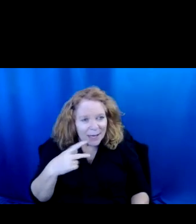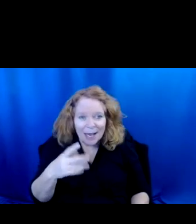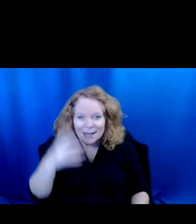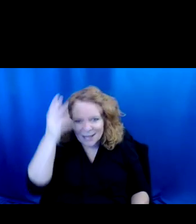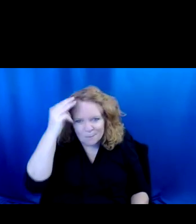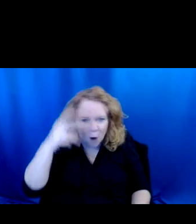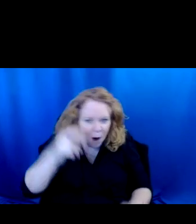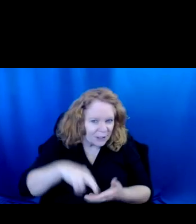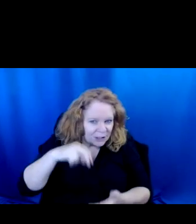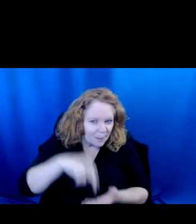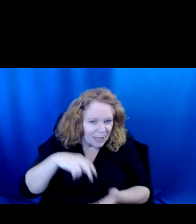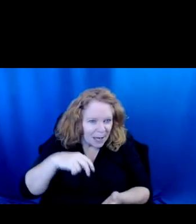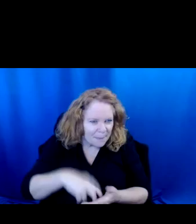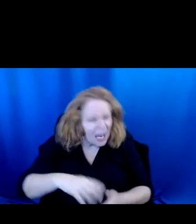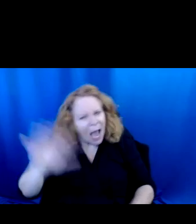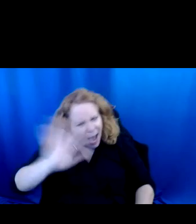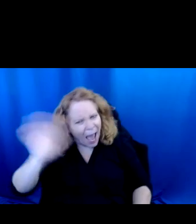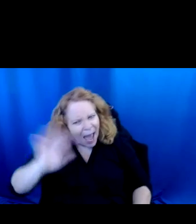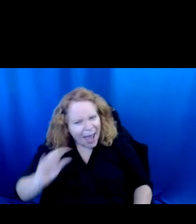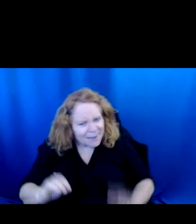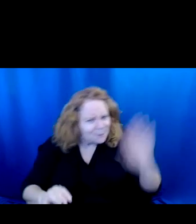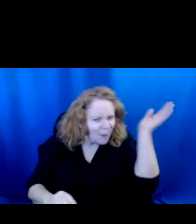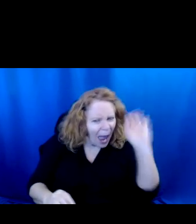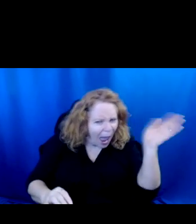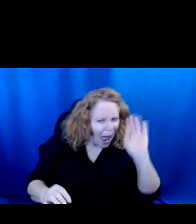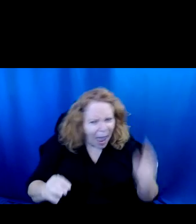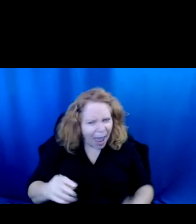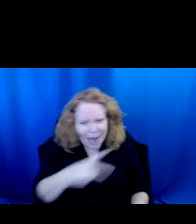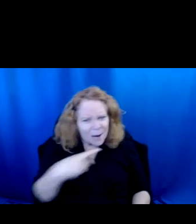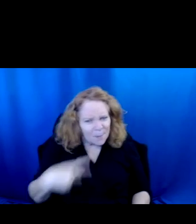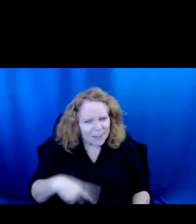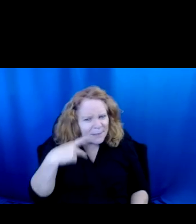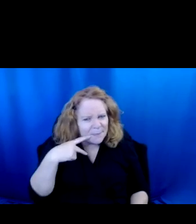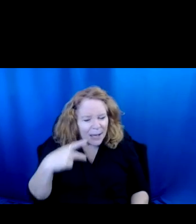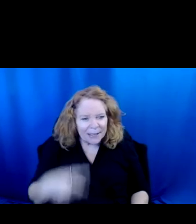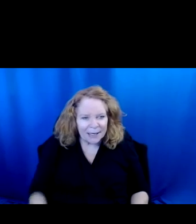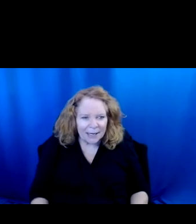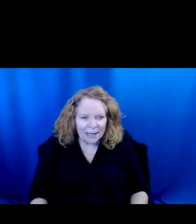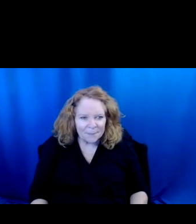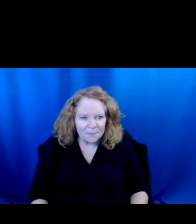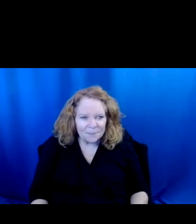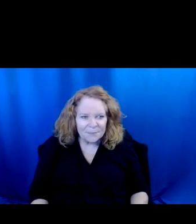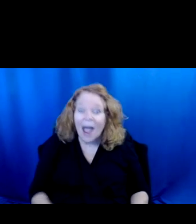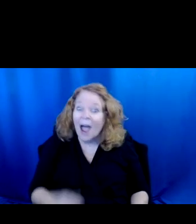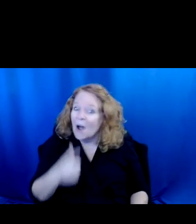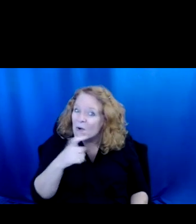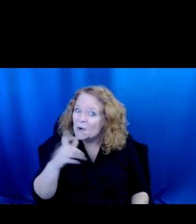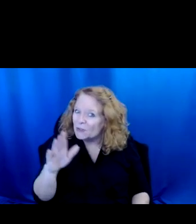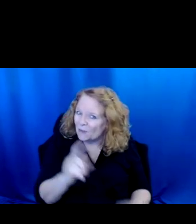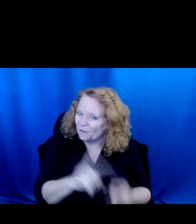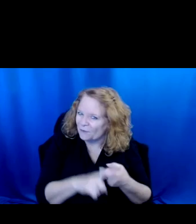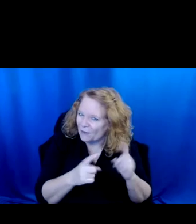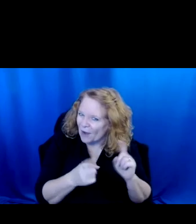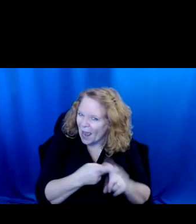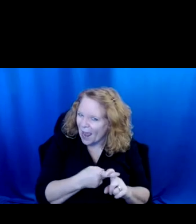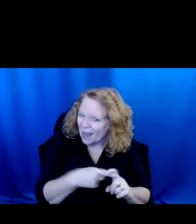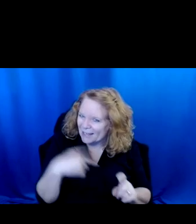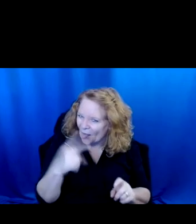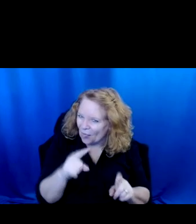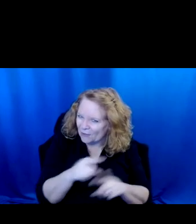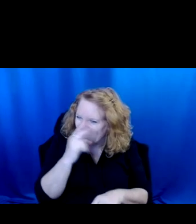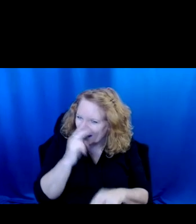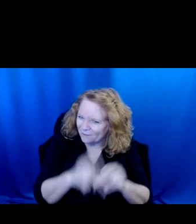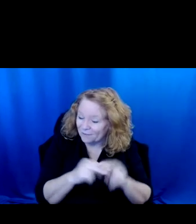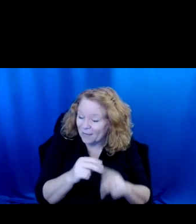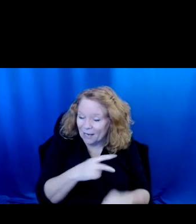down. Oh, hi there, Princess Peggy. Oh, who is your friend? He looks so much fun, said